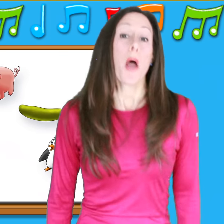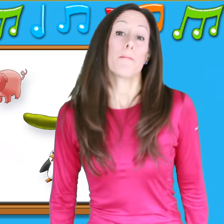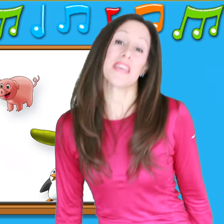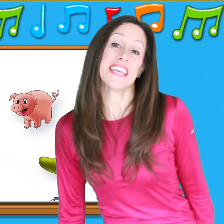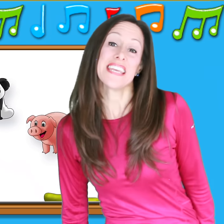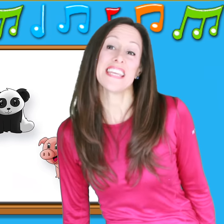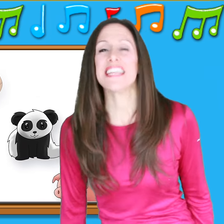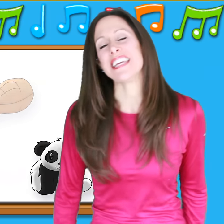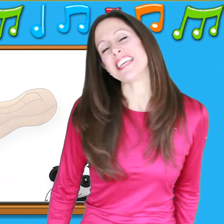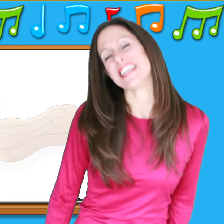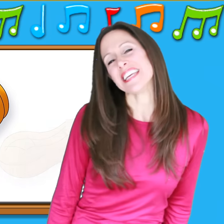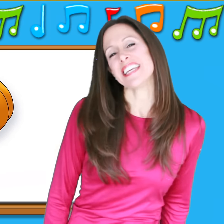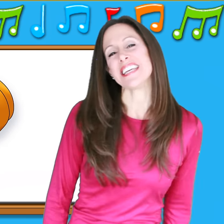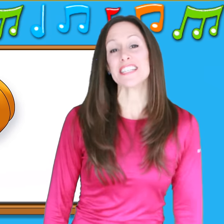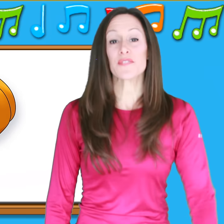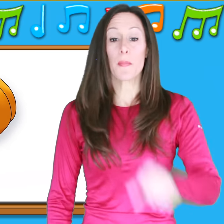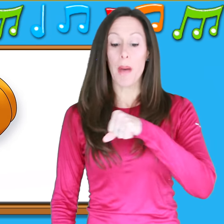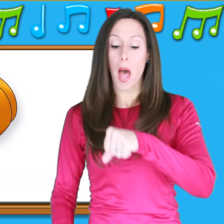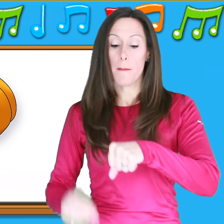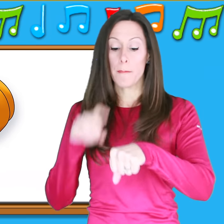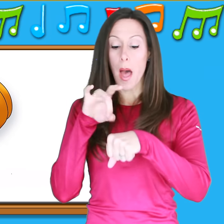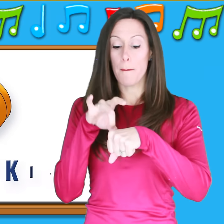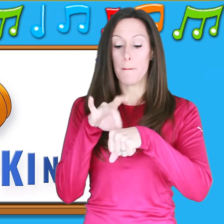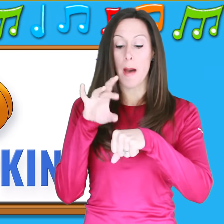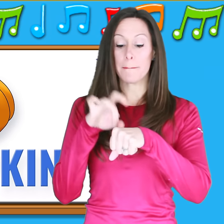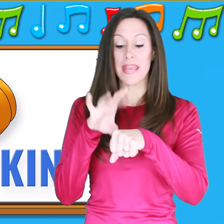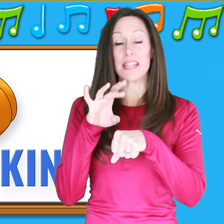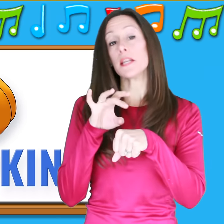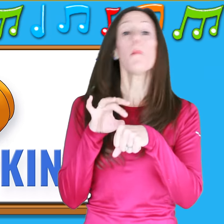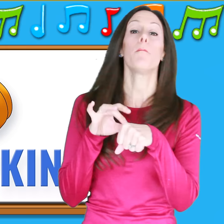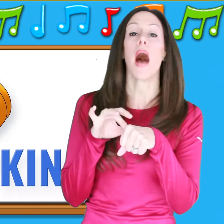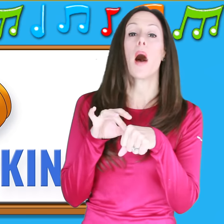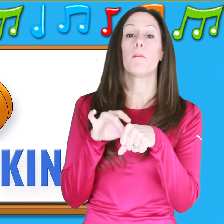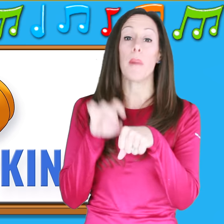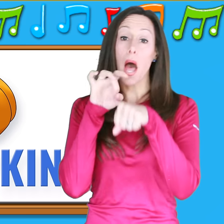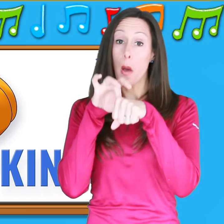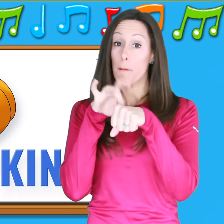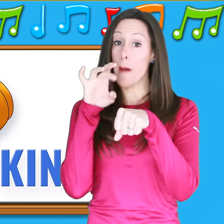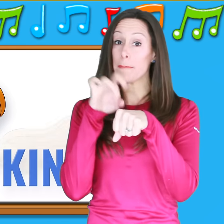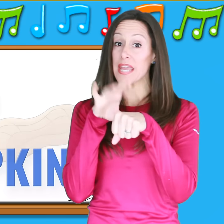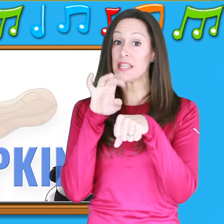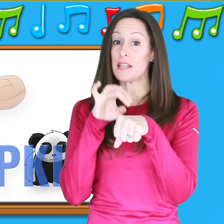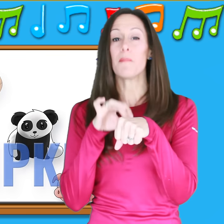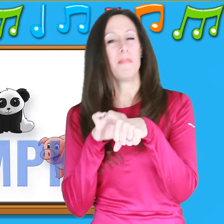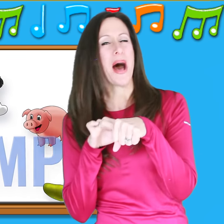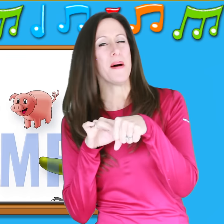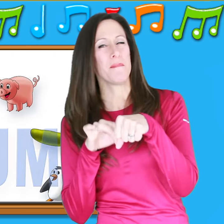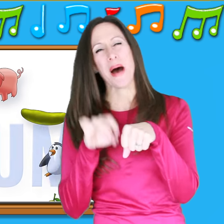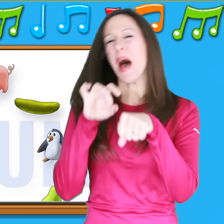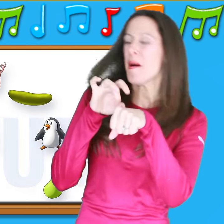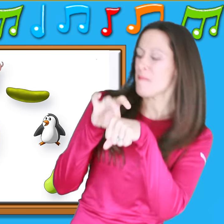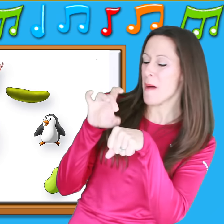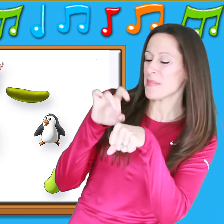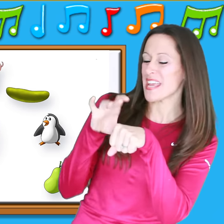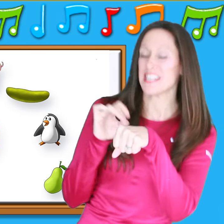P is for pumpkin, pumpkin, pumpkin.